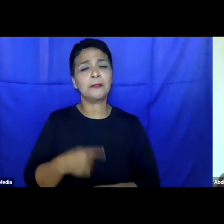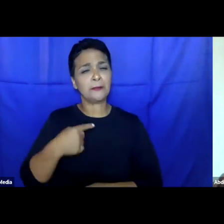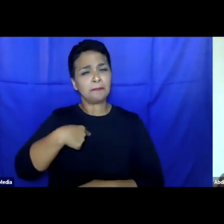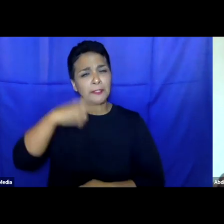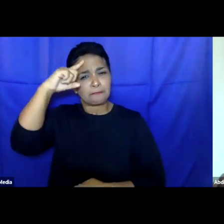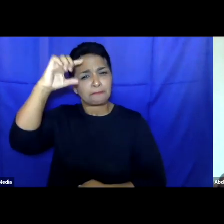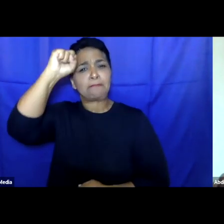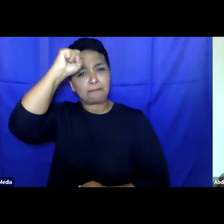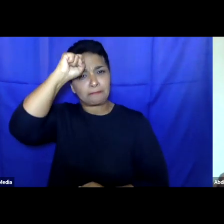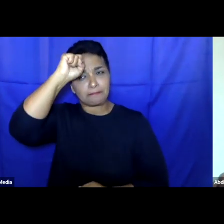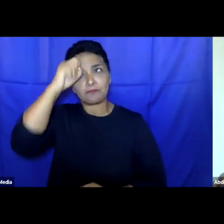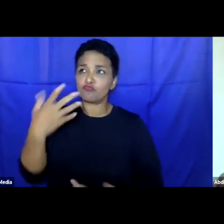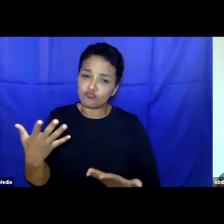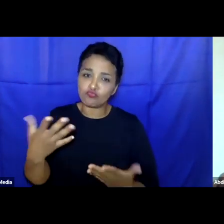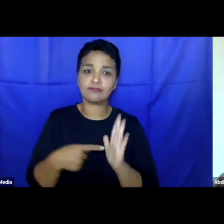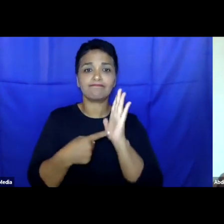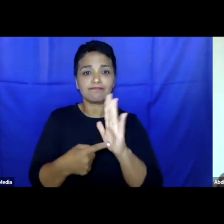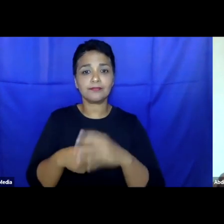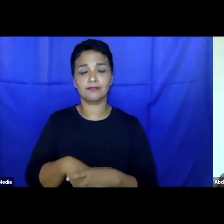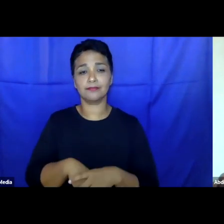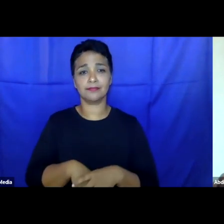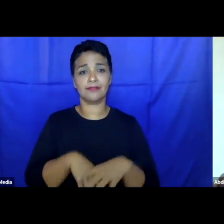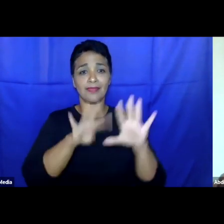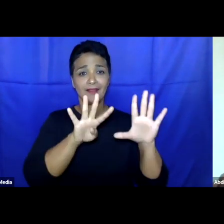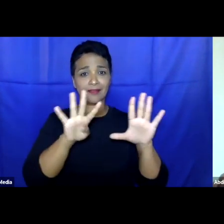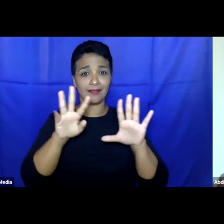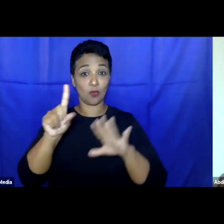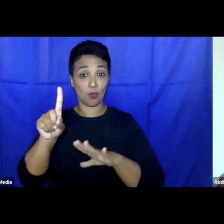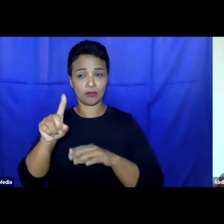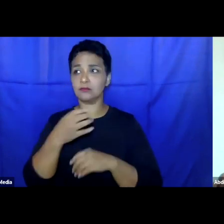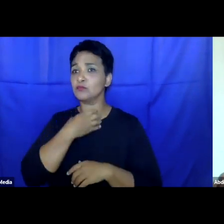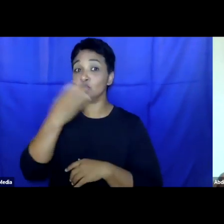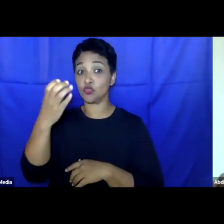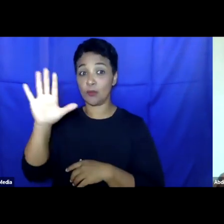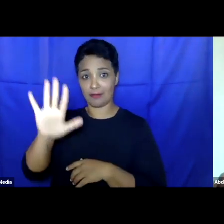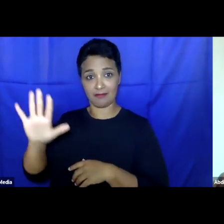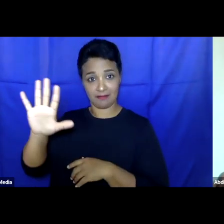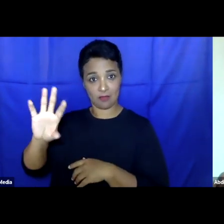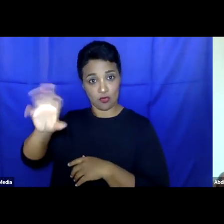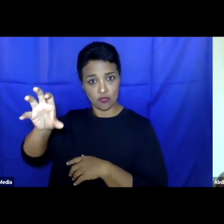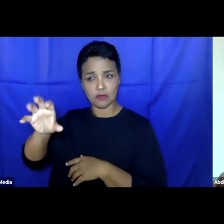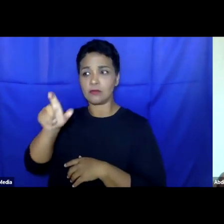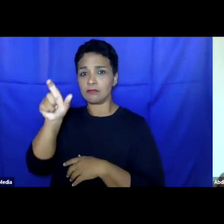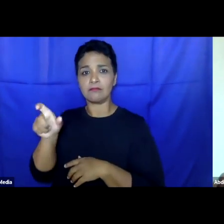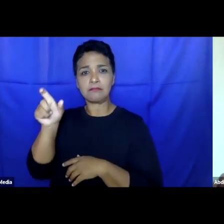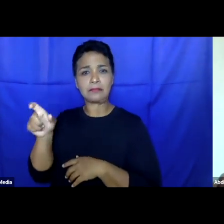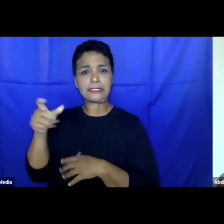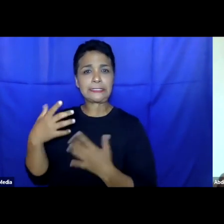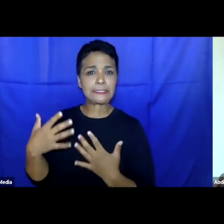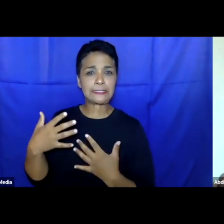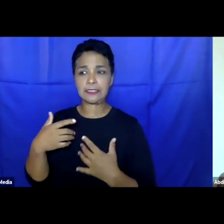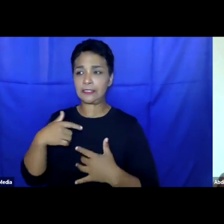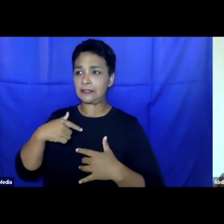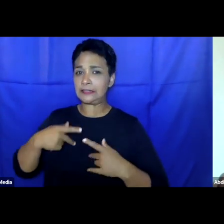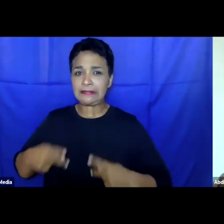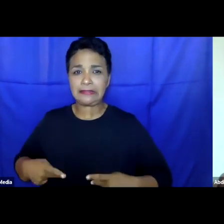the camps for 1991 in Somalia, for those with basic needs benefited